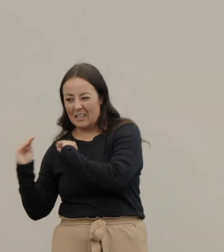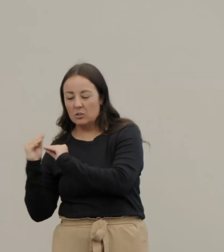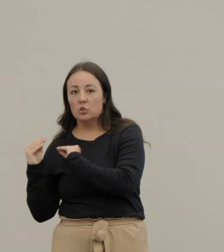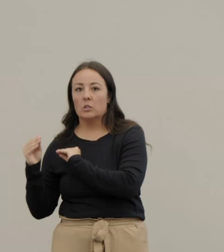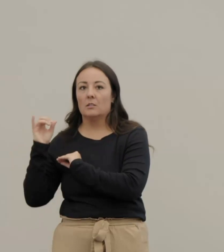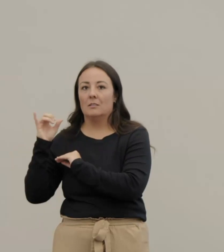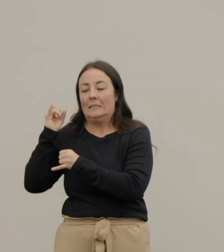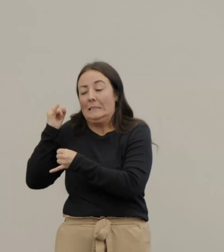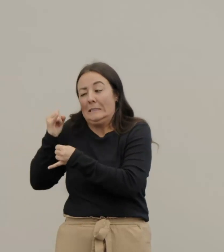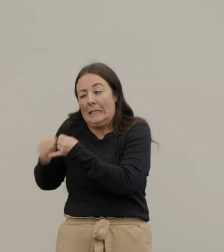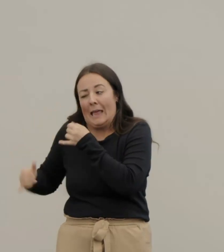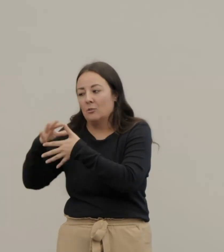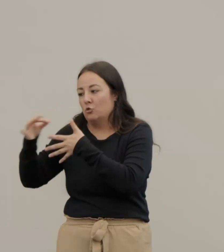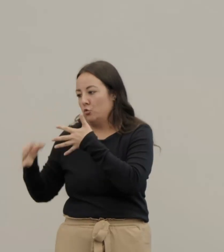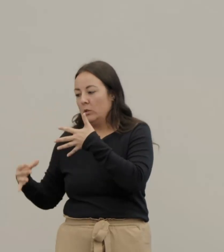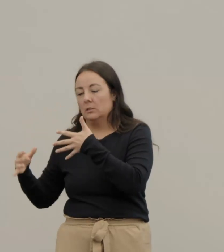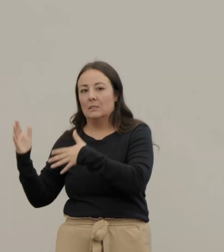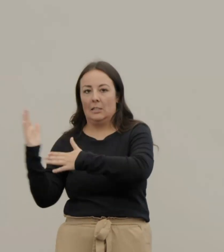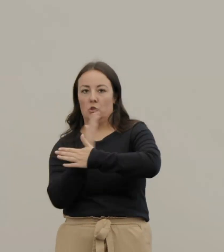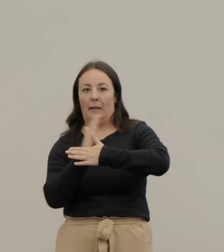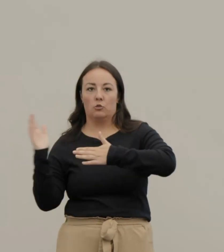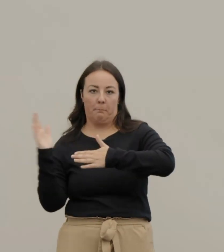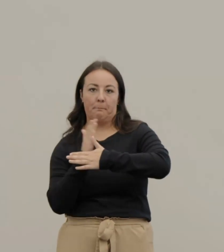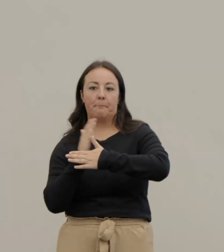last choice in the spectrum.